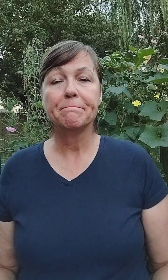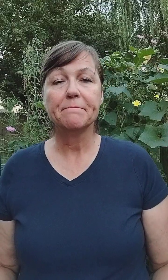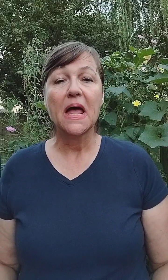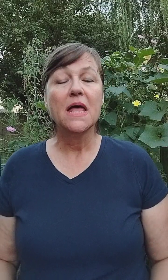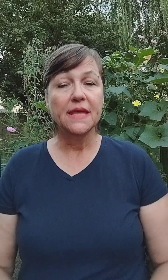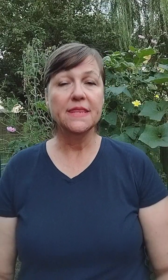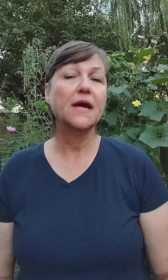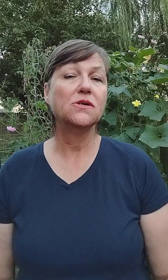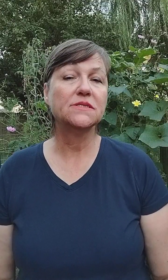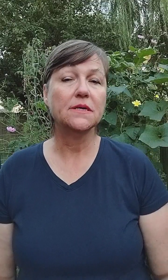Then there's